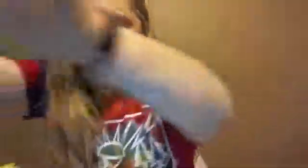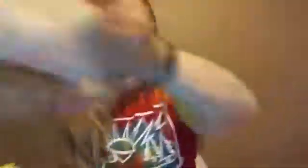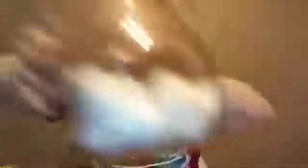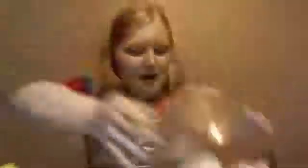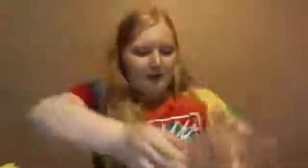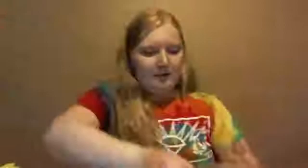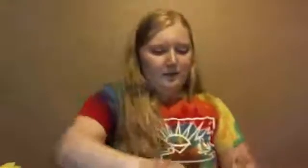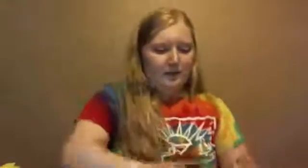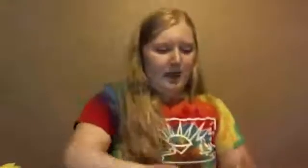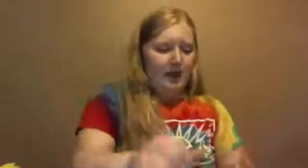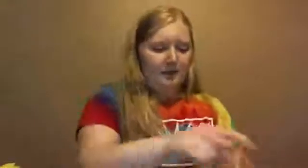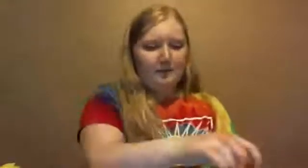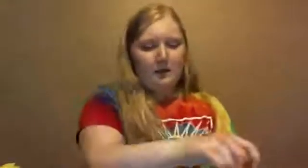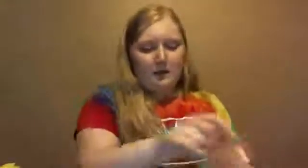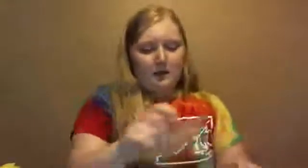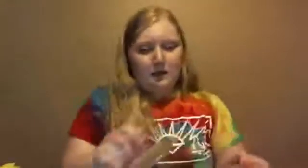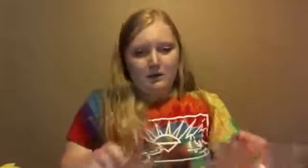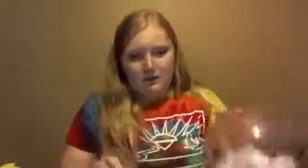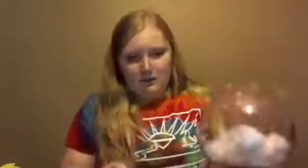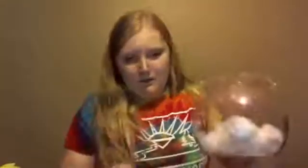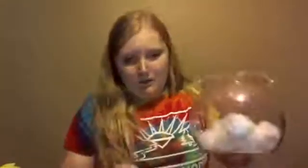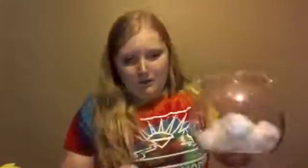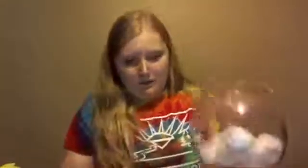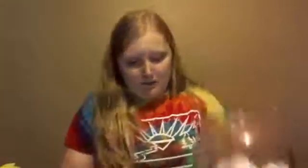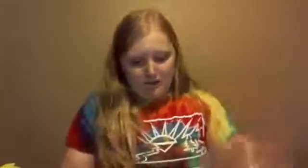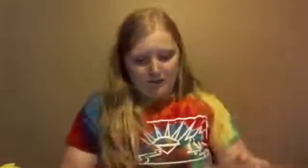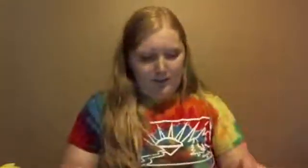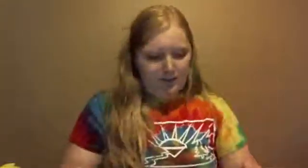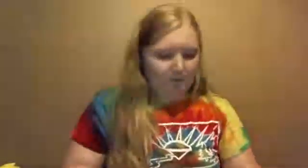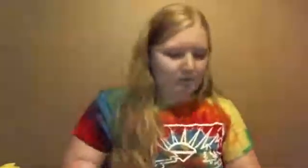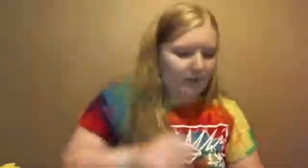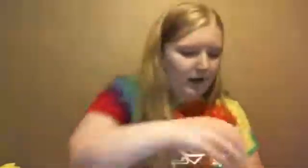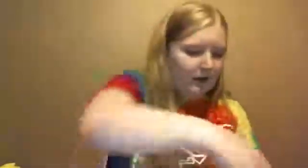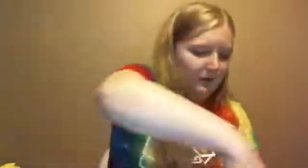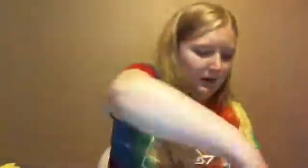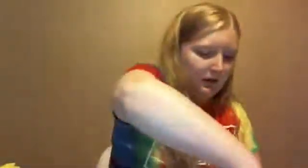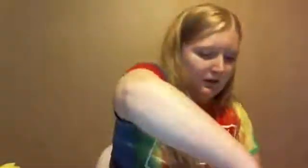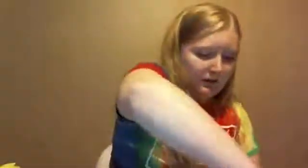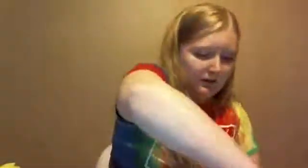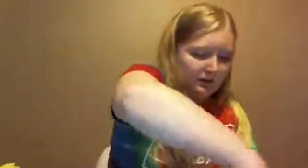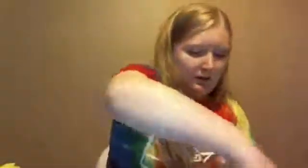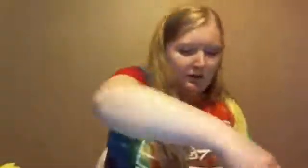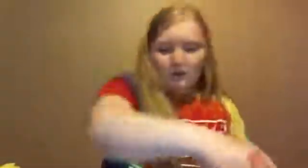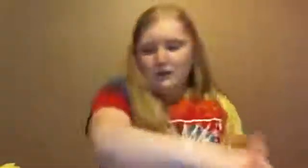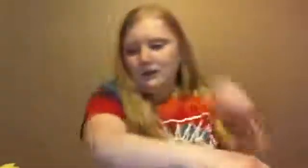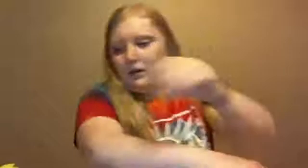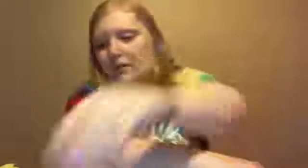cotton balls into a bag. So I have this little container full of cotton balls.